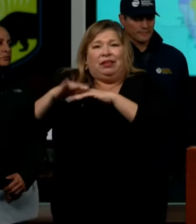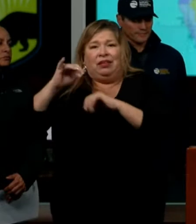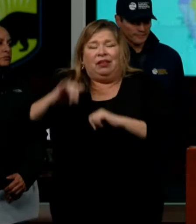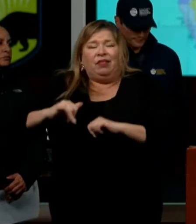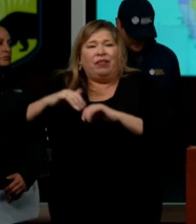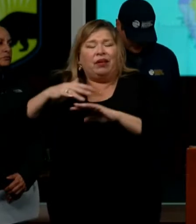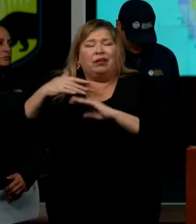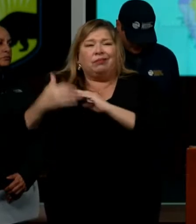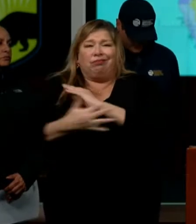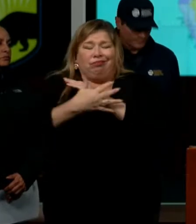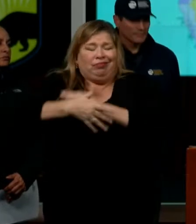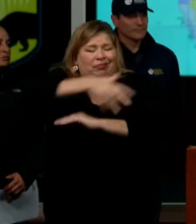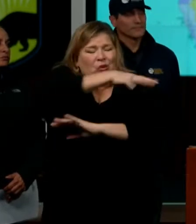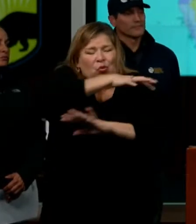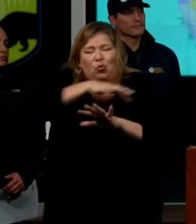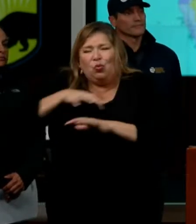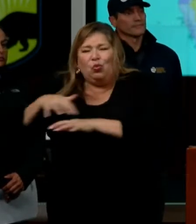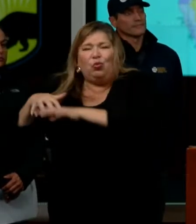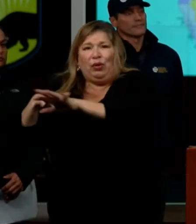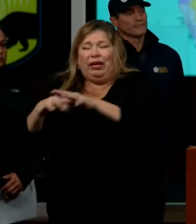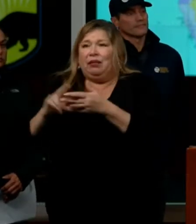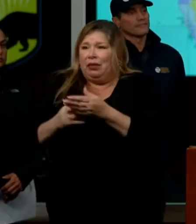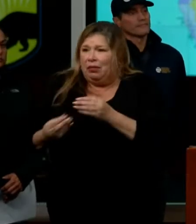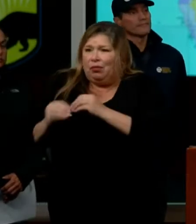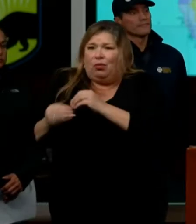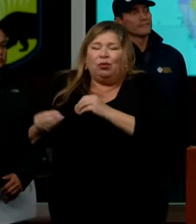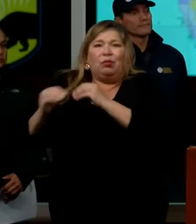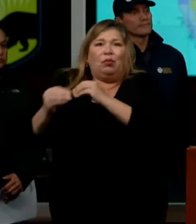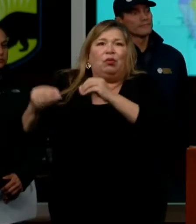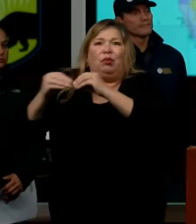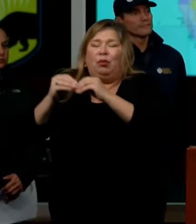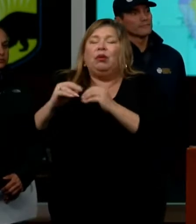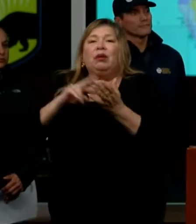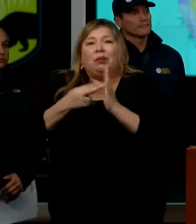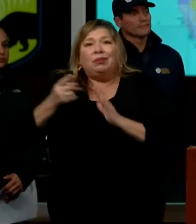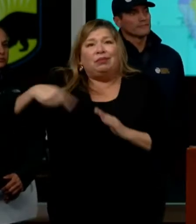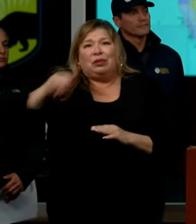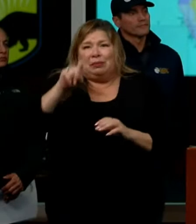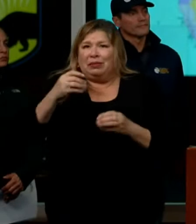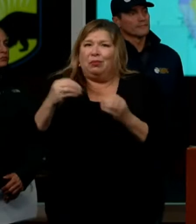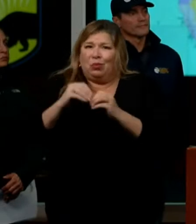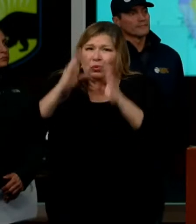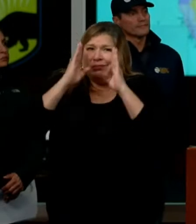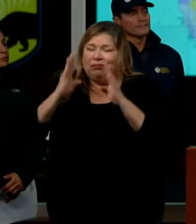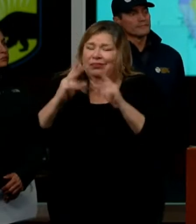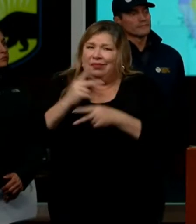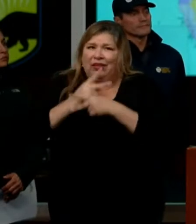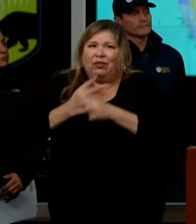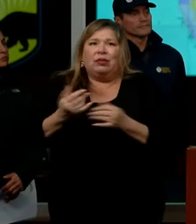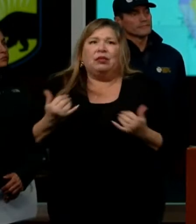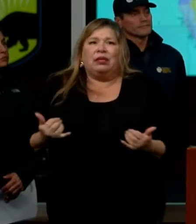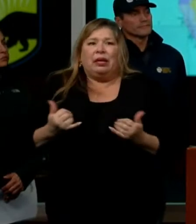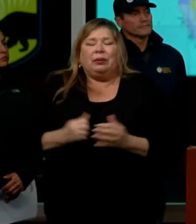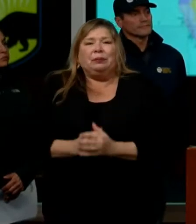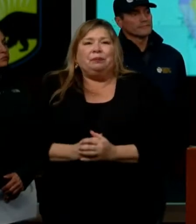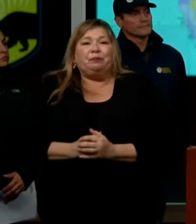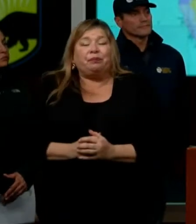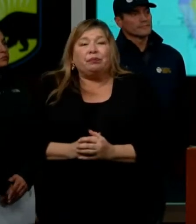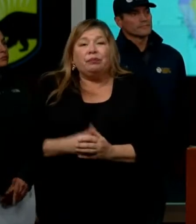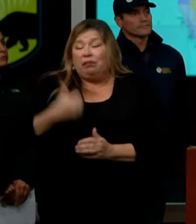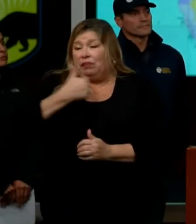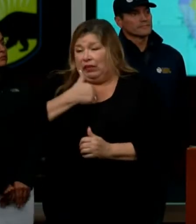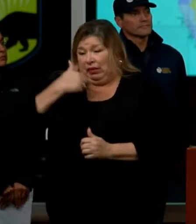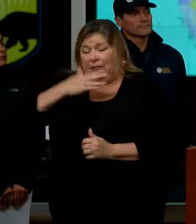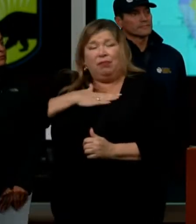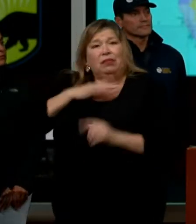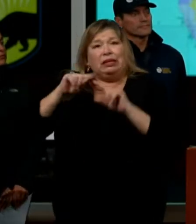put pressure and, again, require, again, deeper consciousness in this moment. We were just down ourselves, the